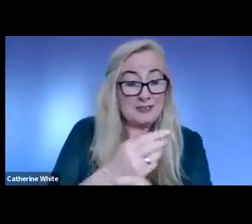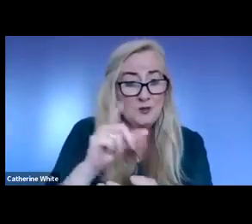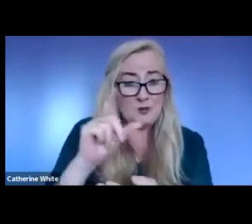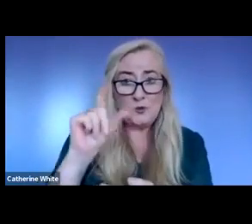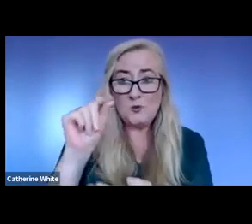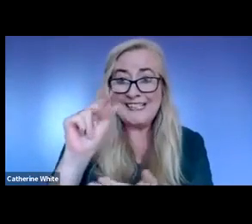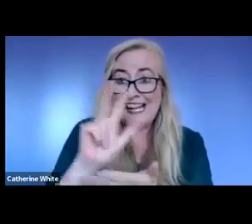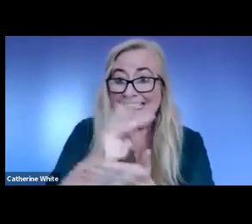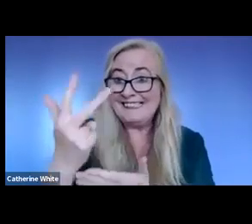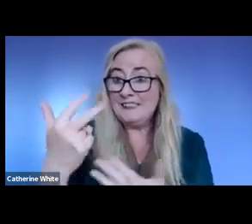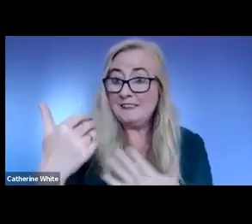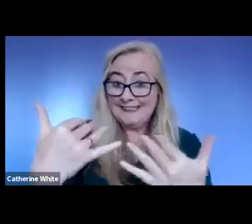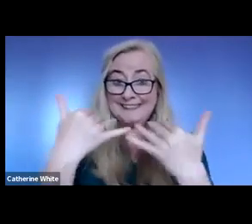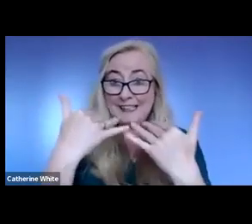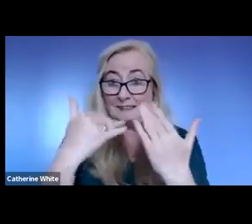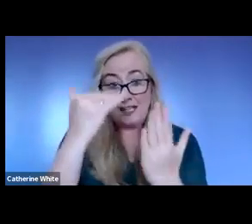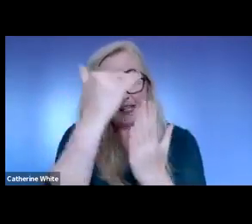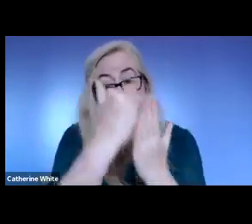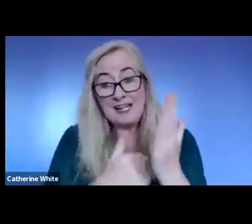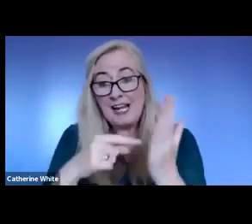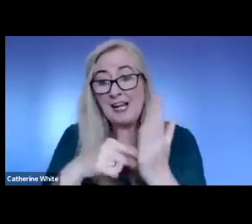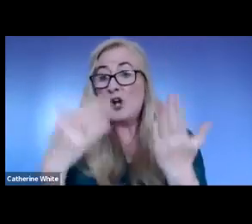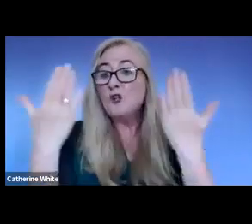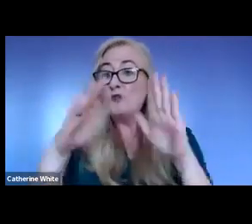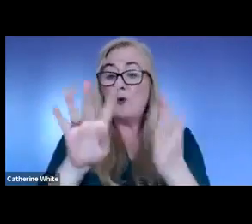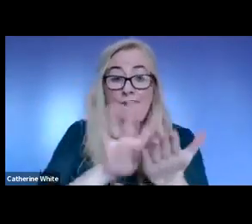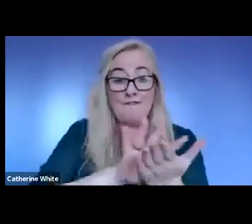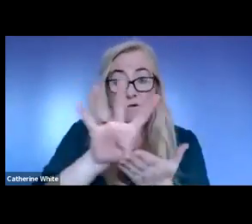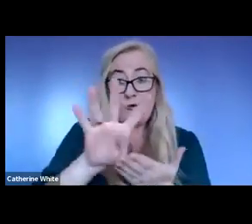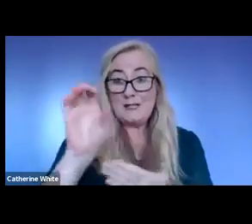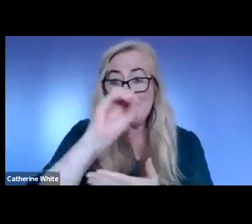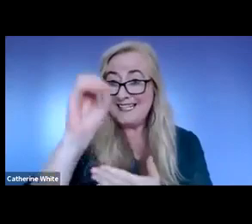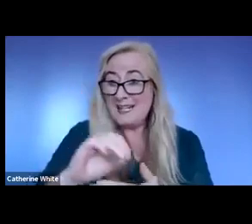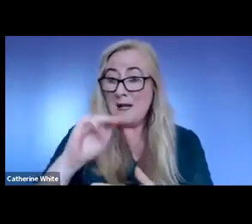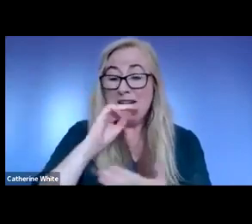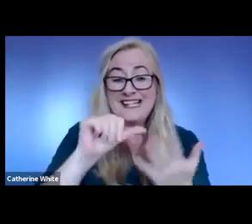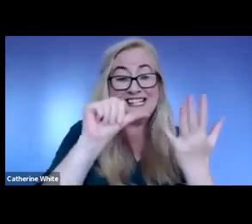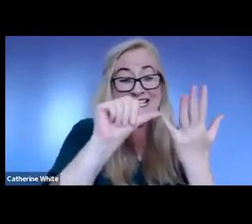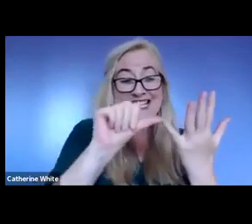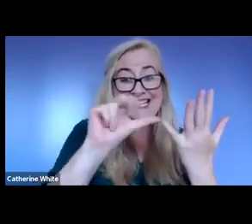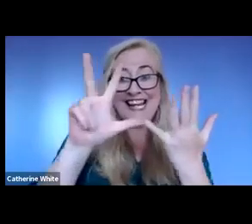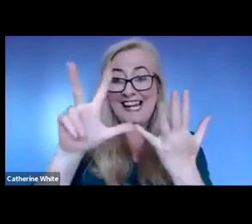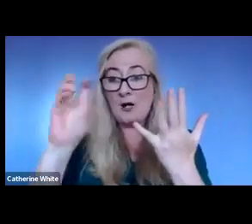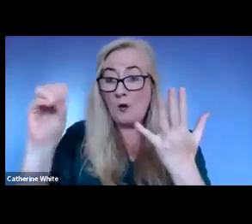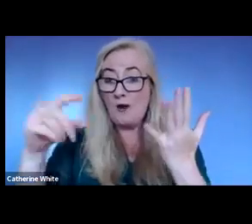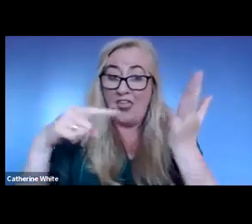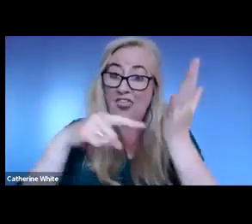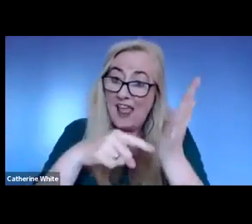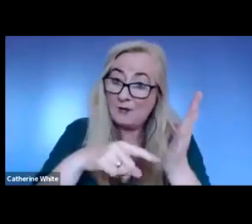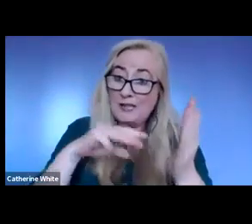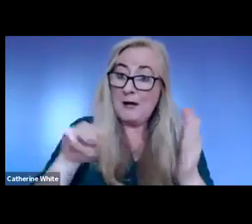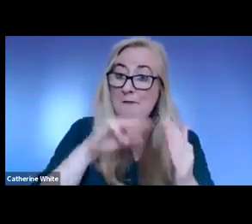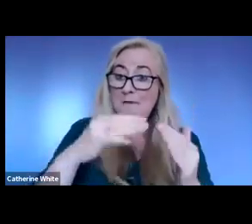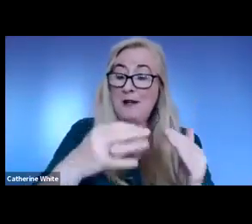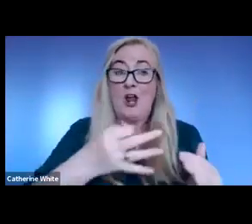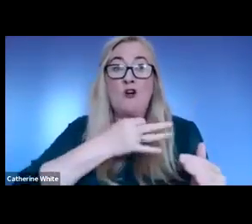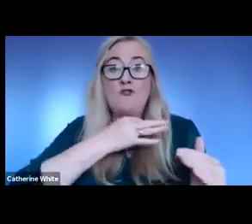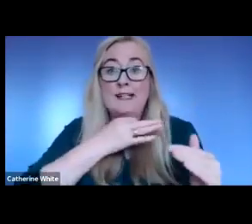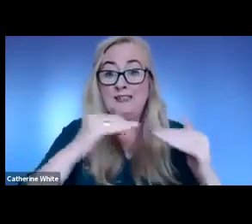2018 data is 14%. That's 680,000 people living at risk of